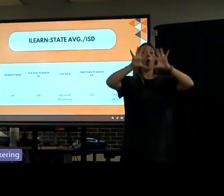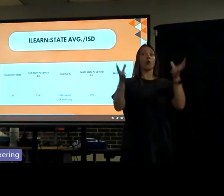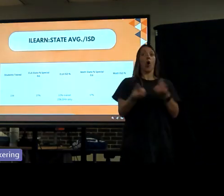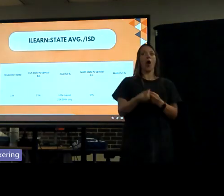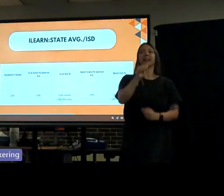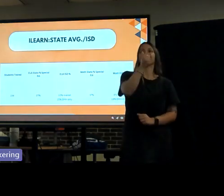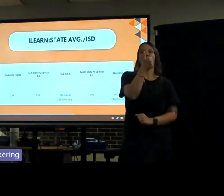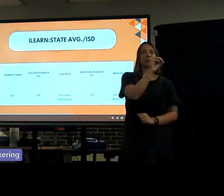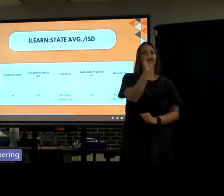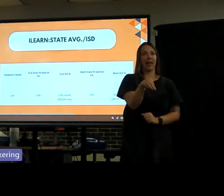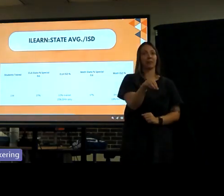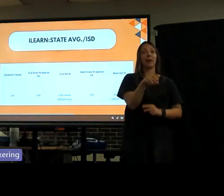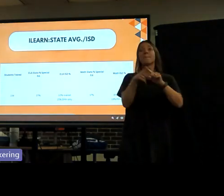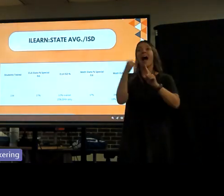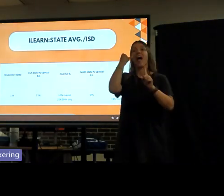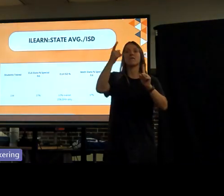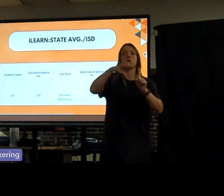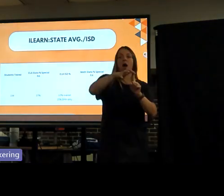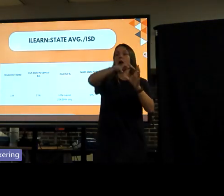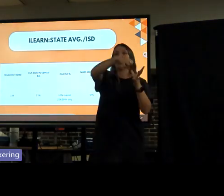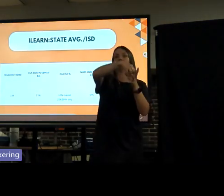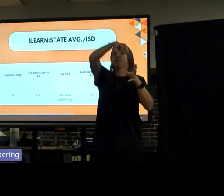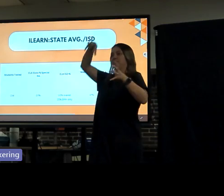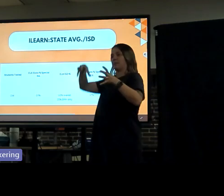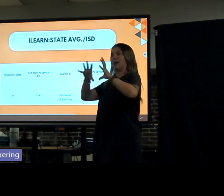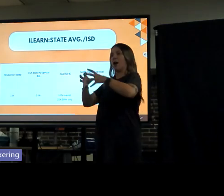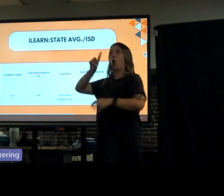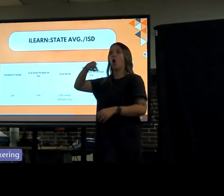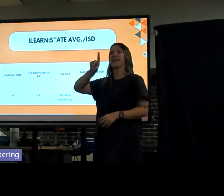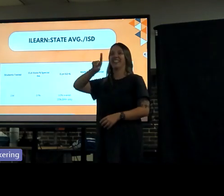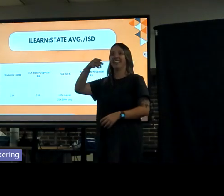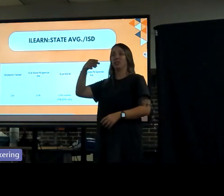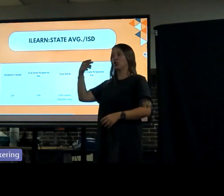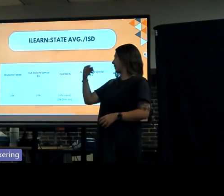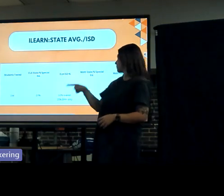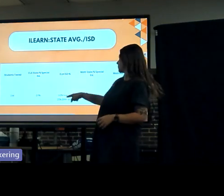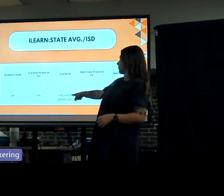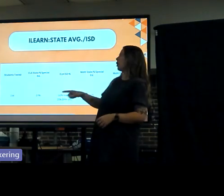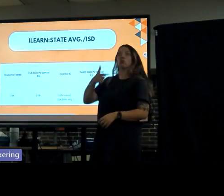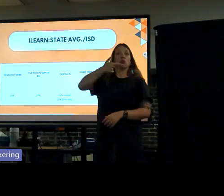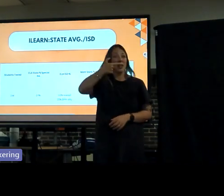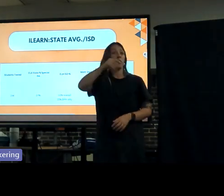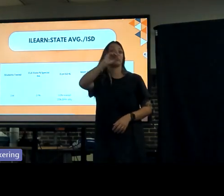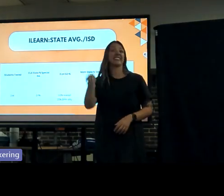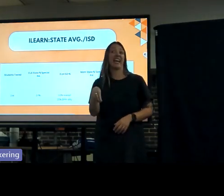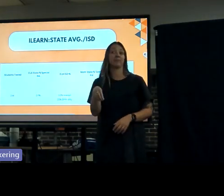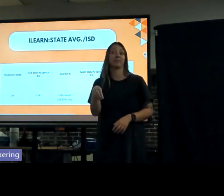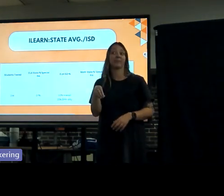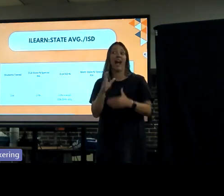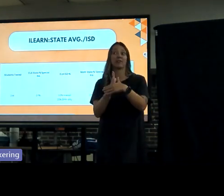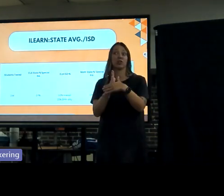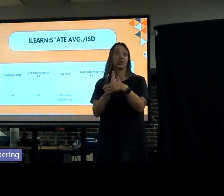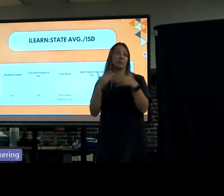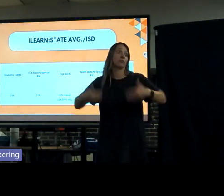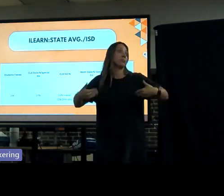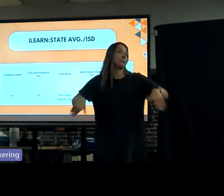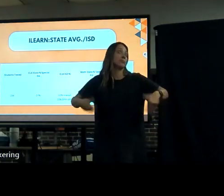For ISD overall, it's 10%. But if you break that apart as only